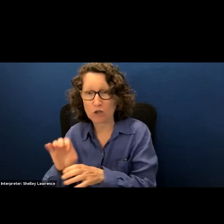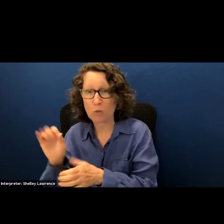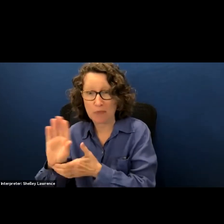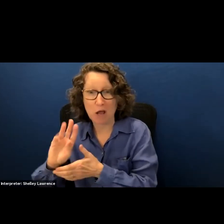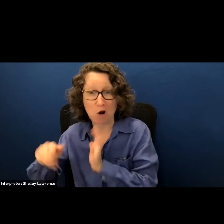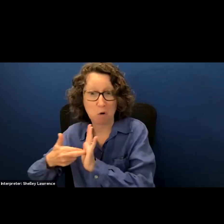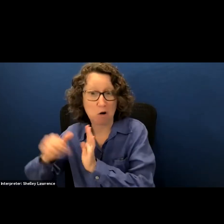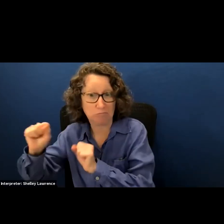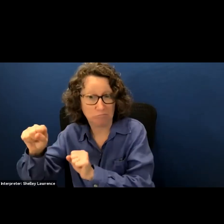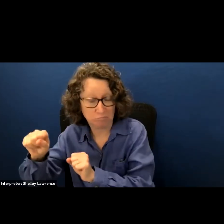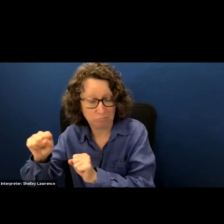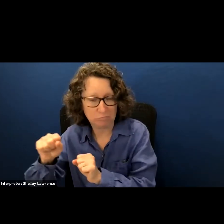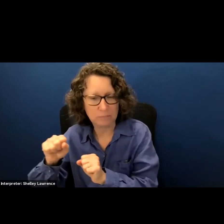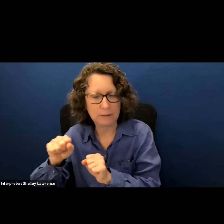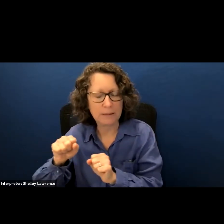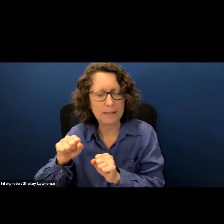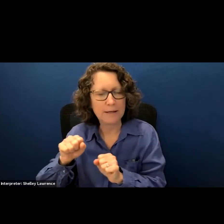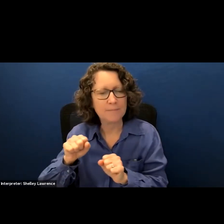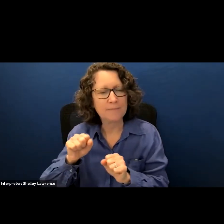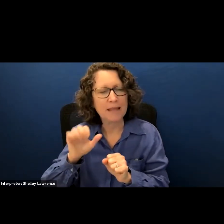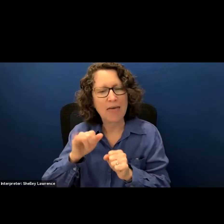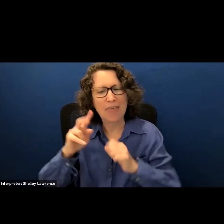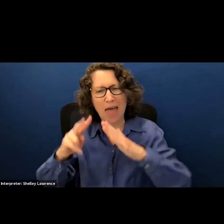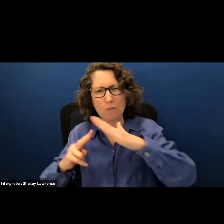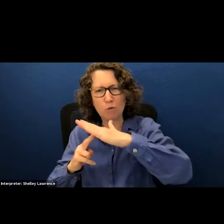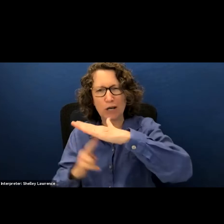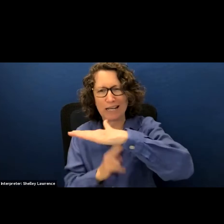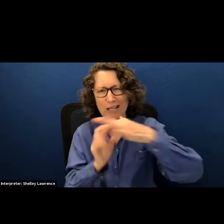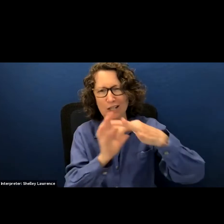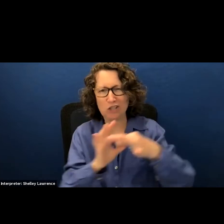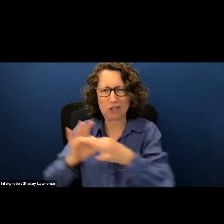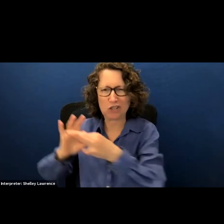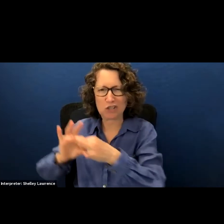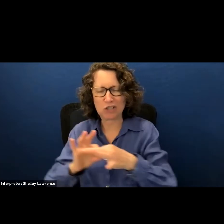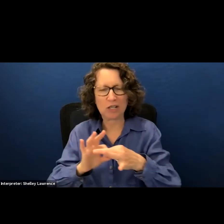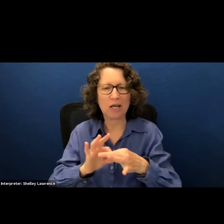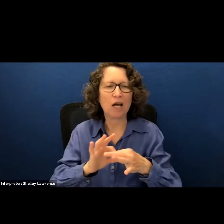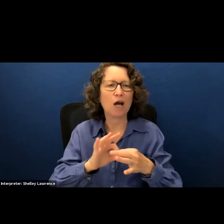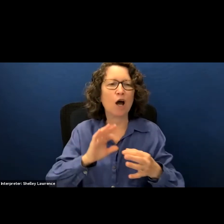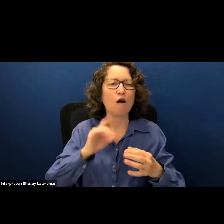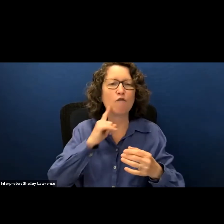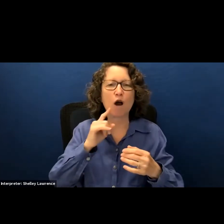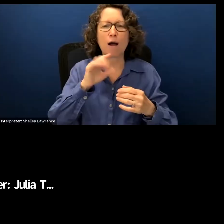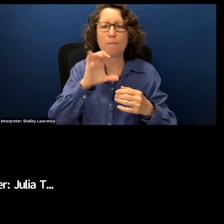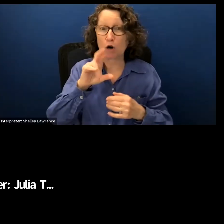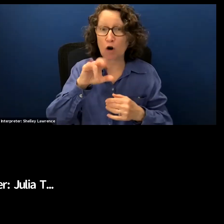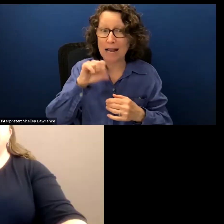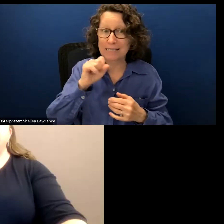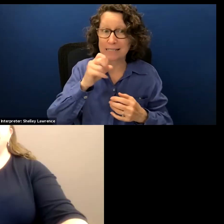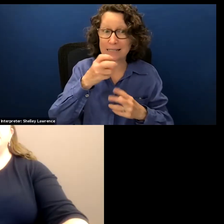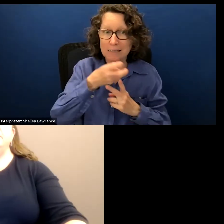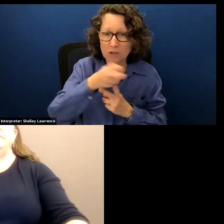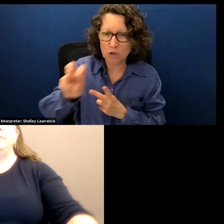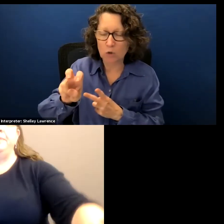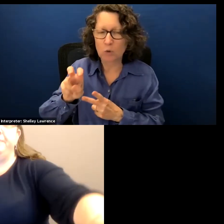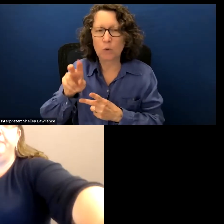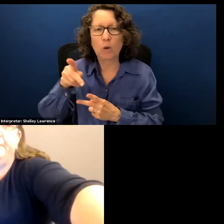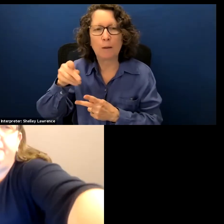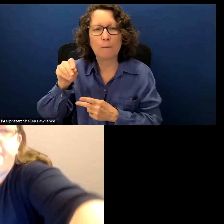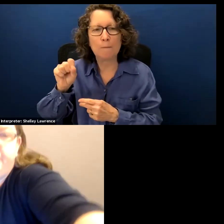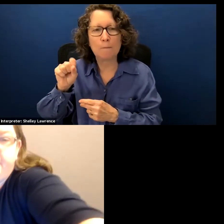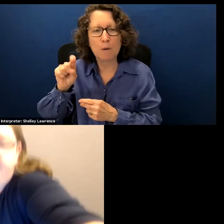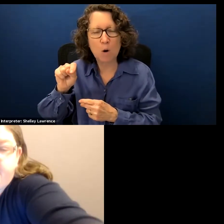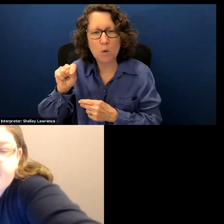part. It's that bridge between when they go from crisis to the postvention and